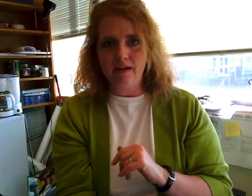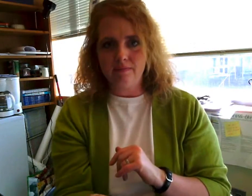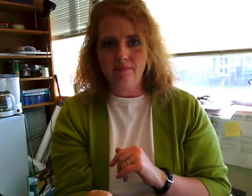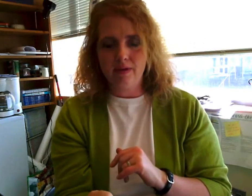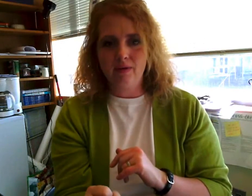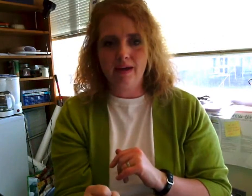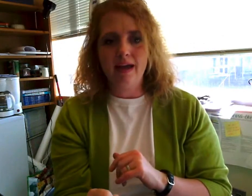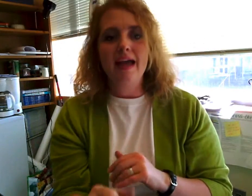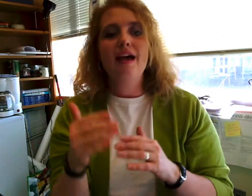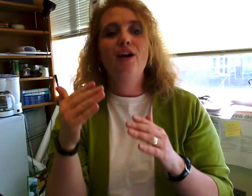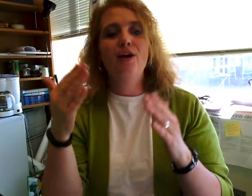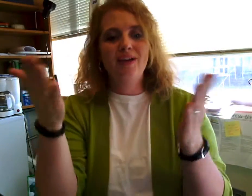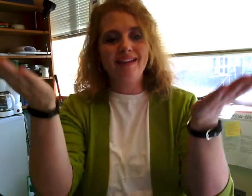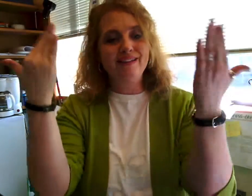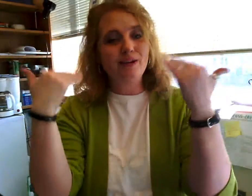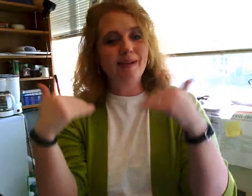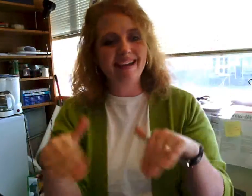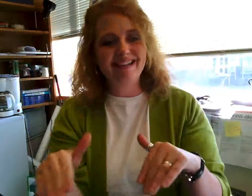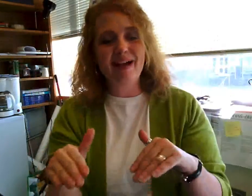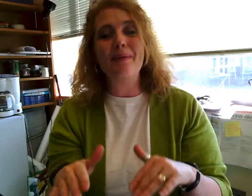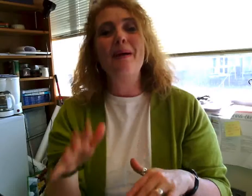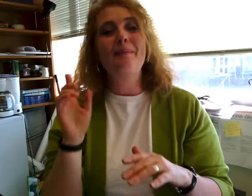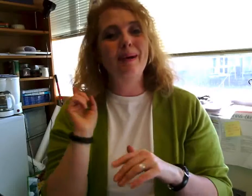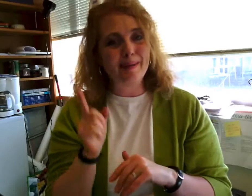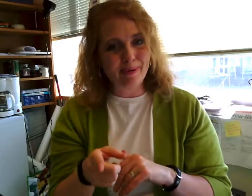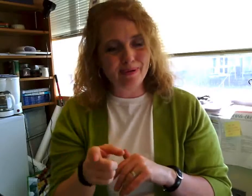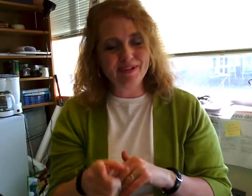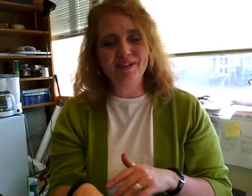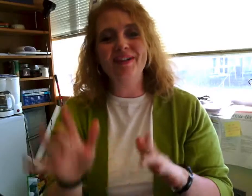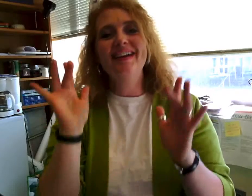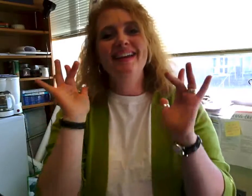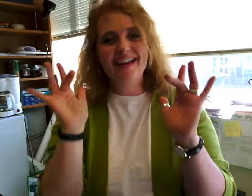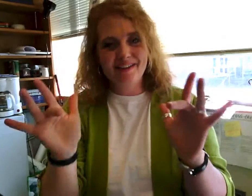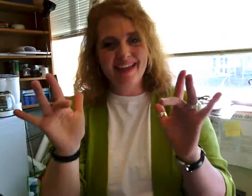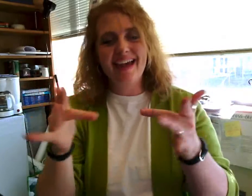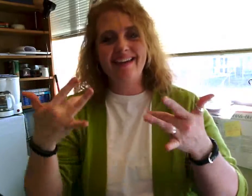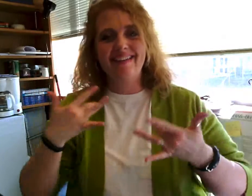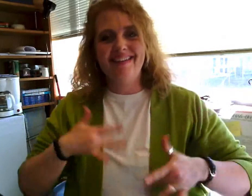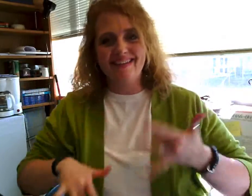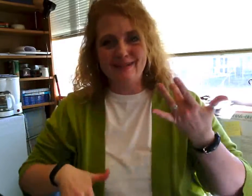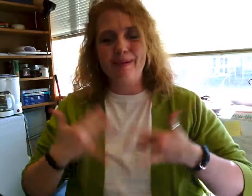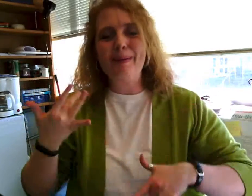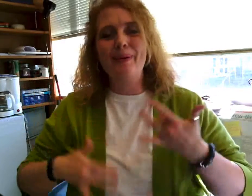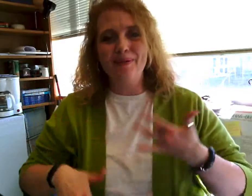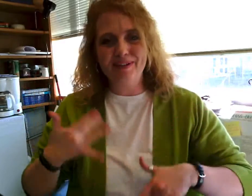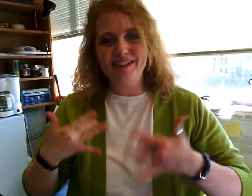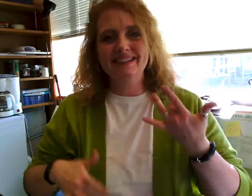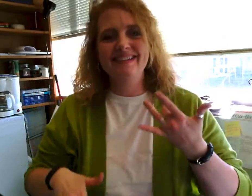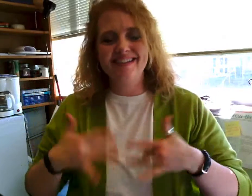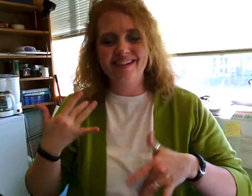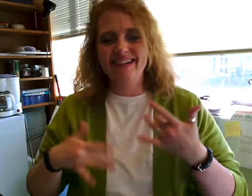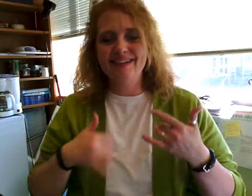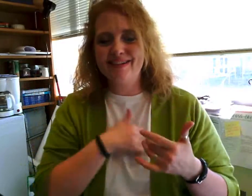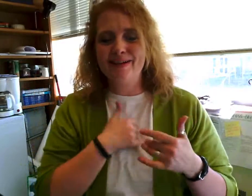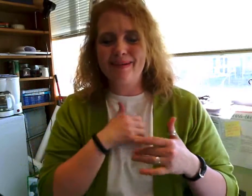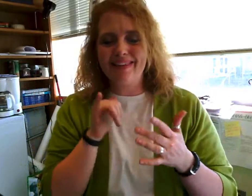schizophrenia, okay? Okay, let's go back down. Bipolar, now that is this, bipolar. Sorry about